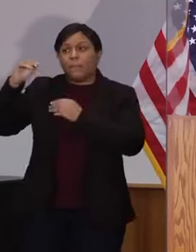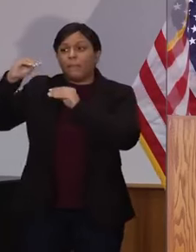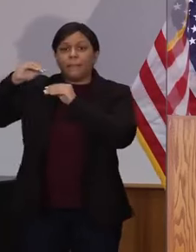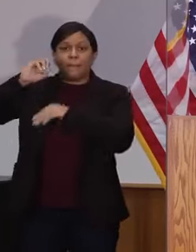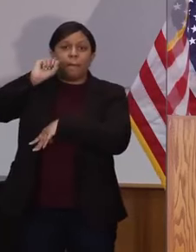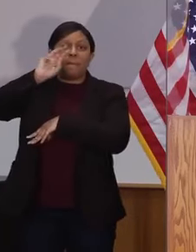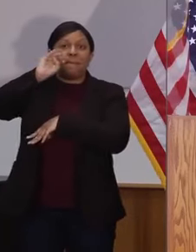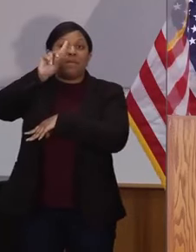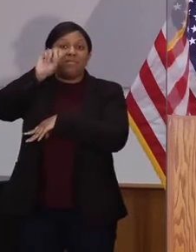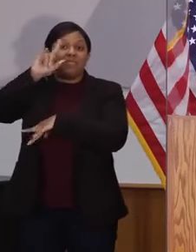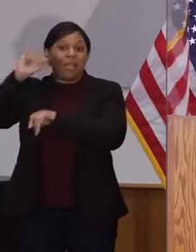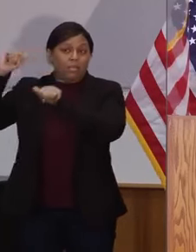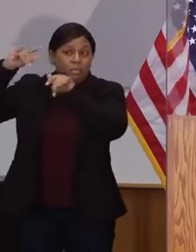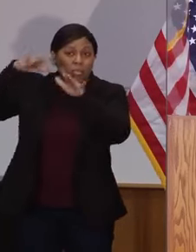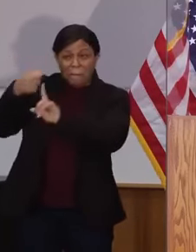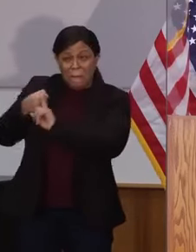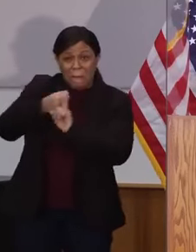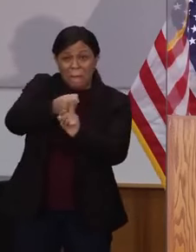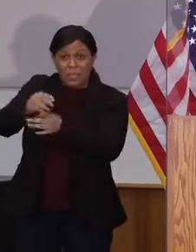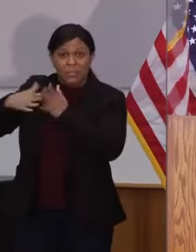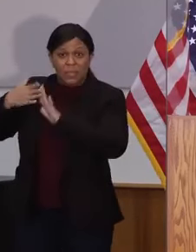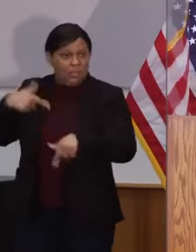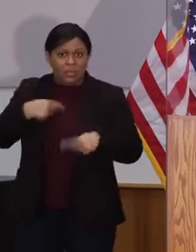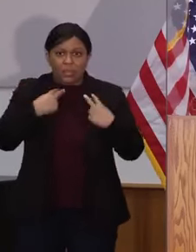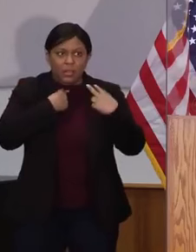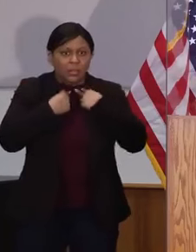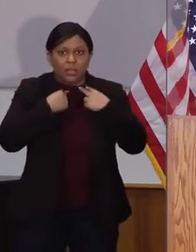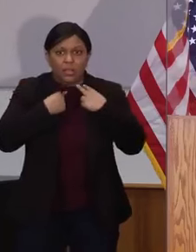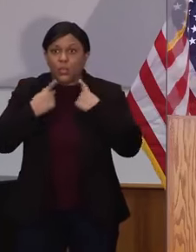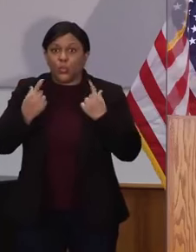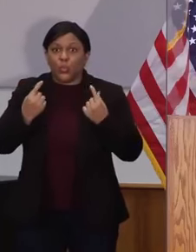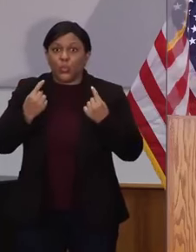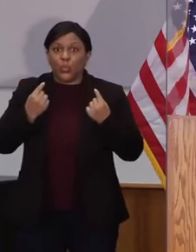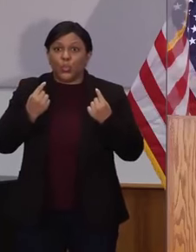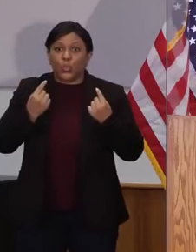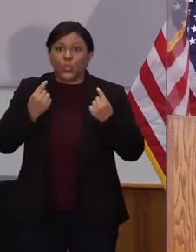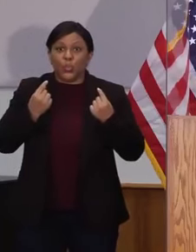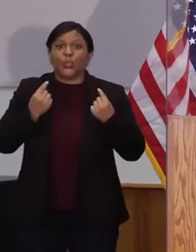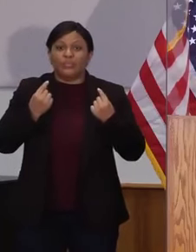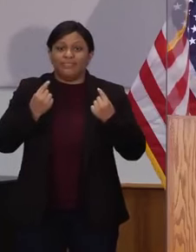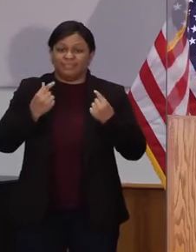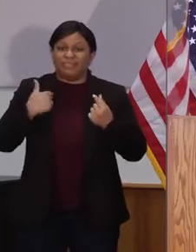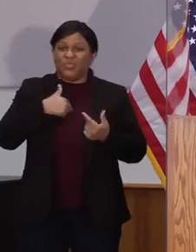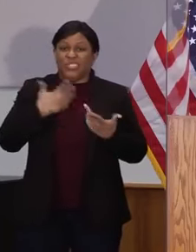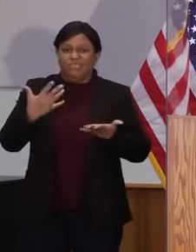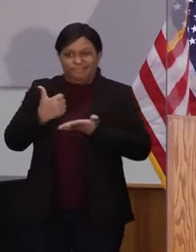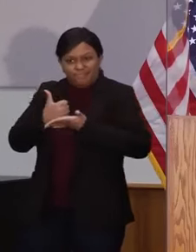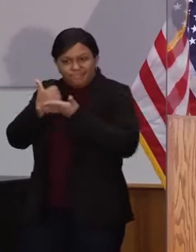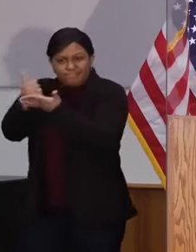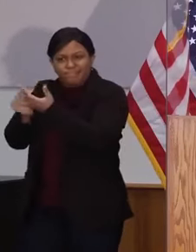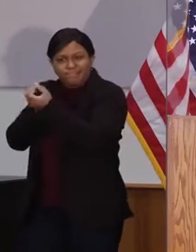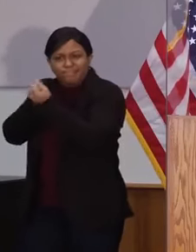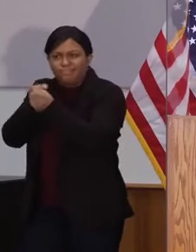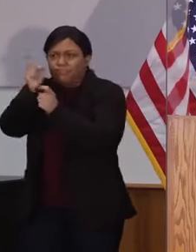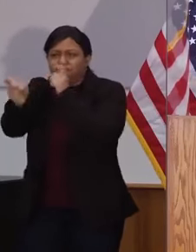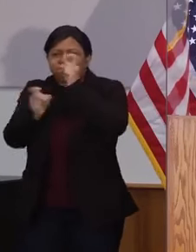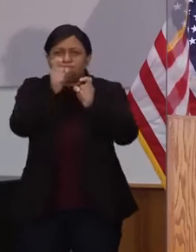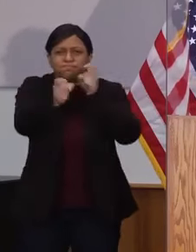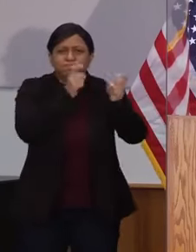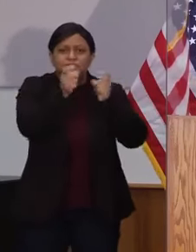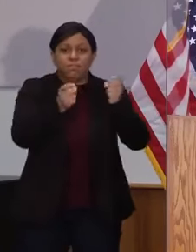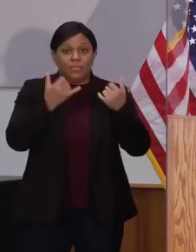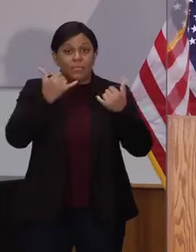or the community's ability to be able to pay for it, we do what neighbors do, we help out. And that account has been incredibly helpful. And